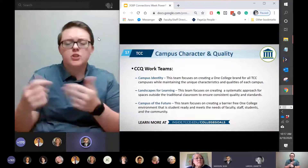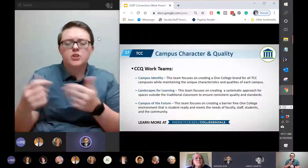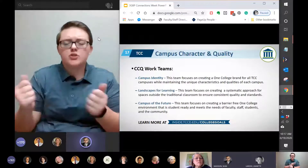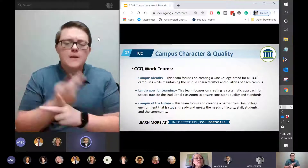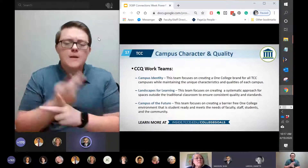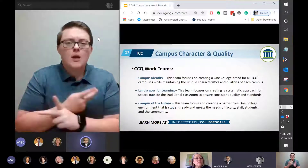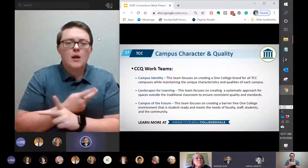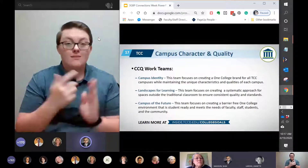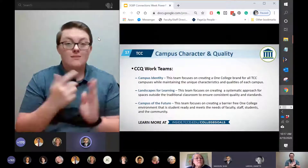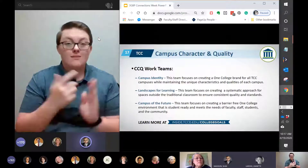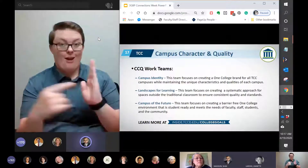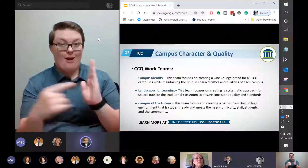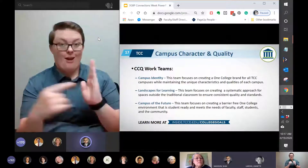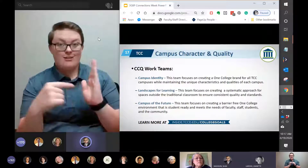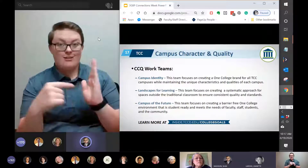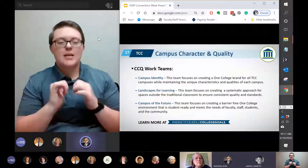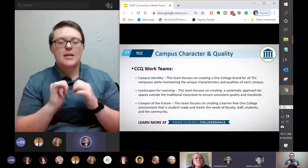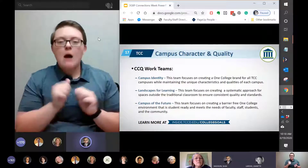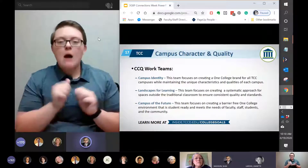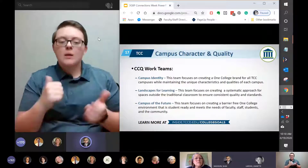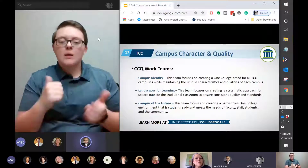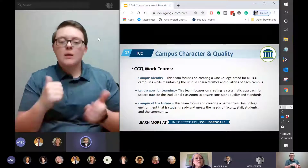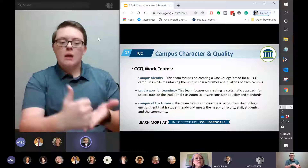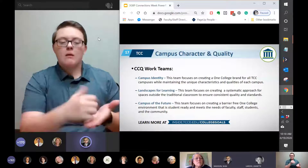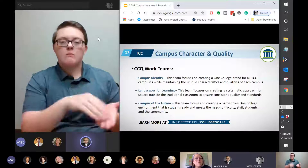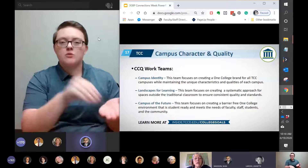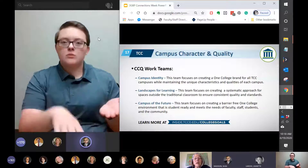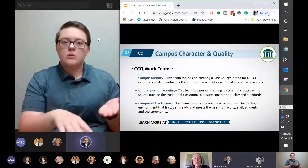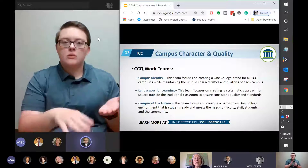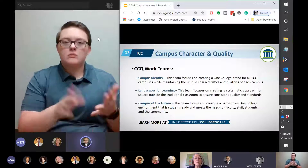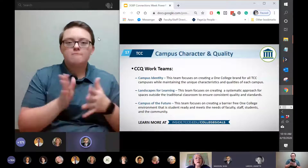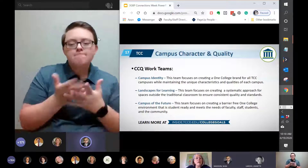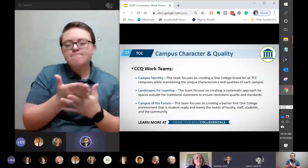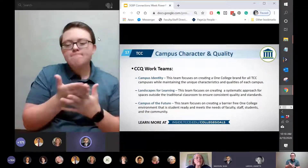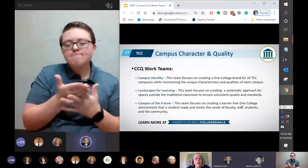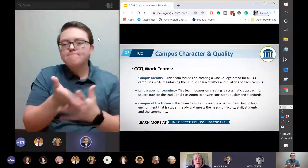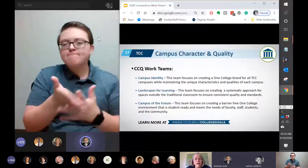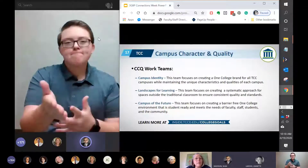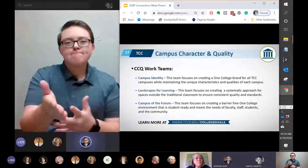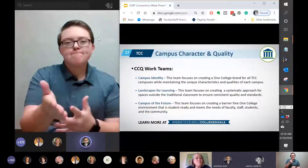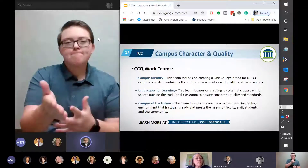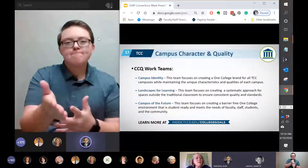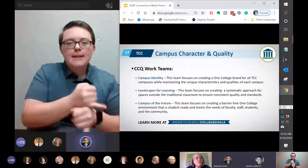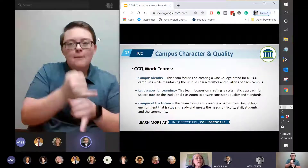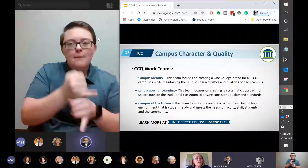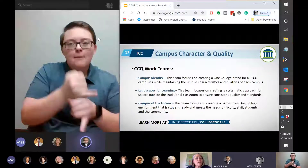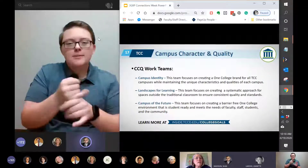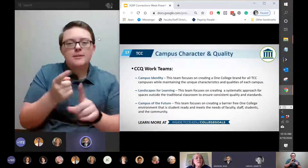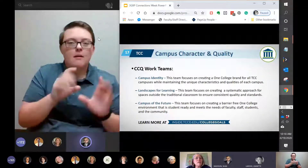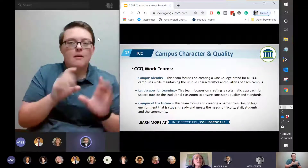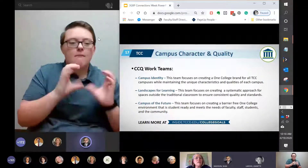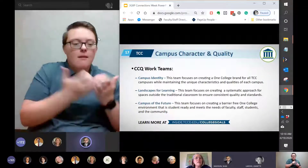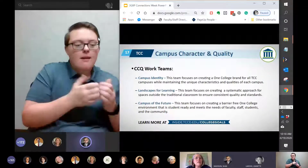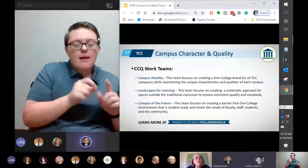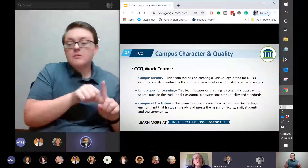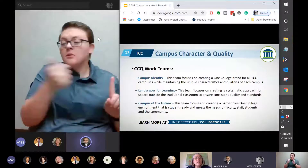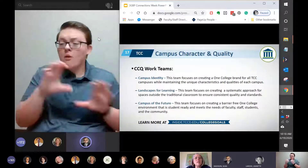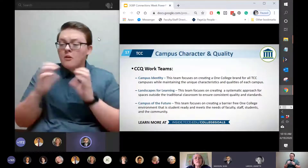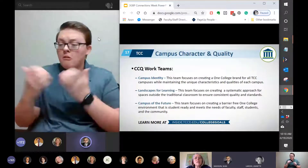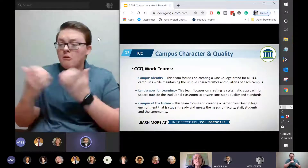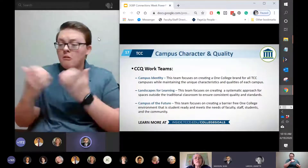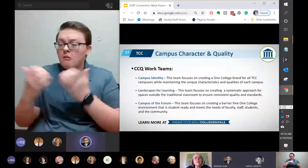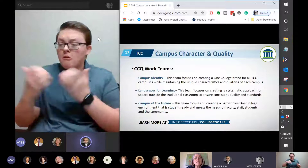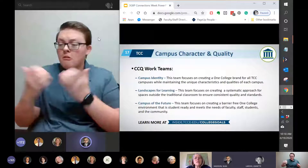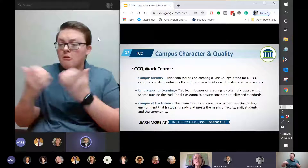way to help students find their way around our campuses, from class to class, etc. And those of